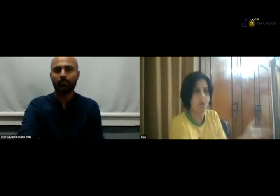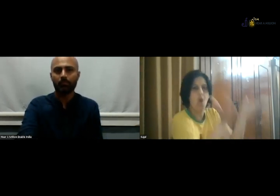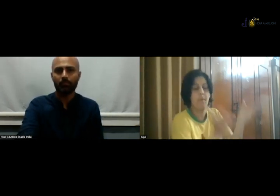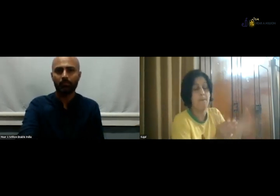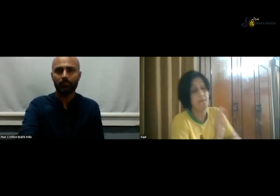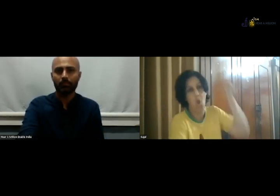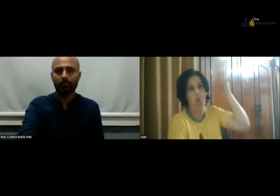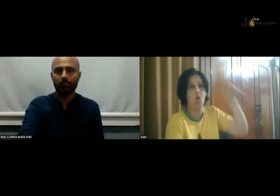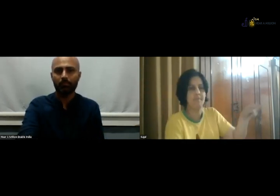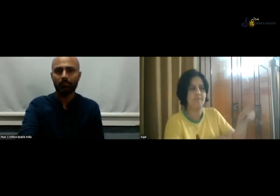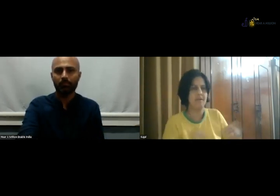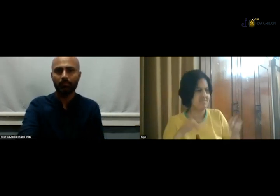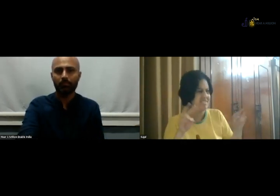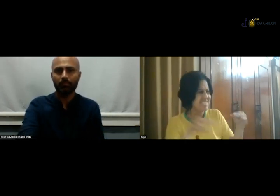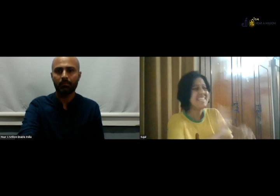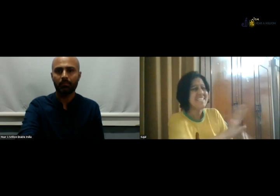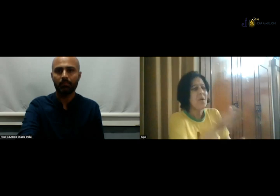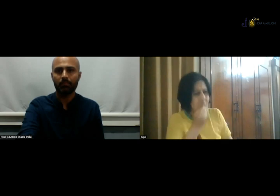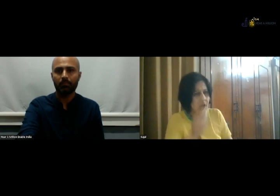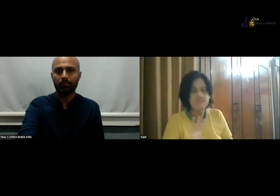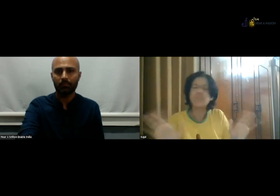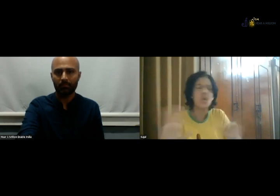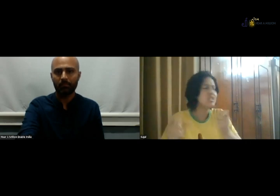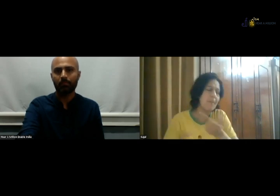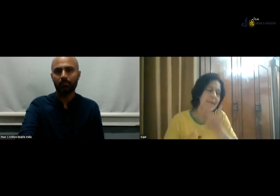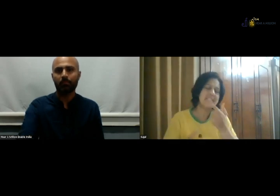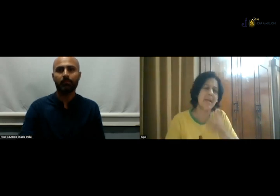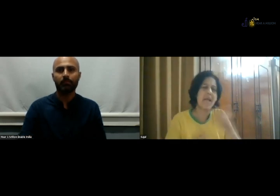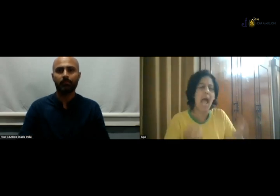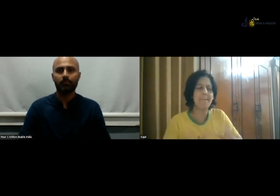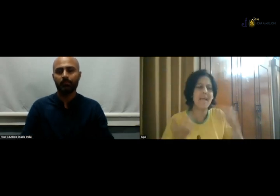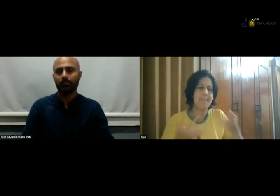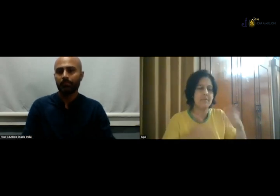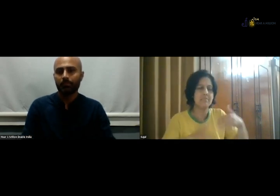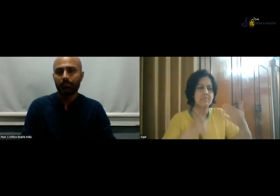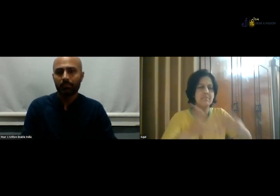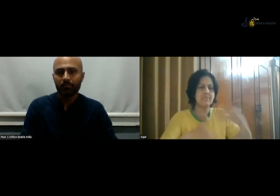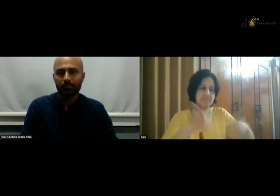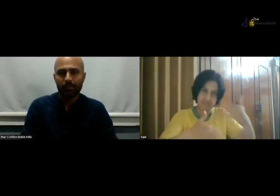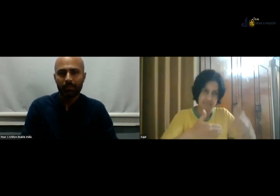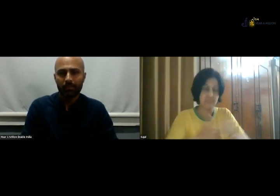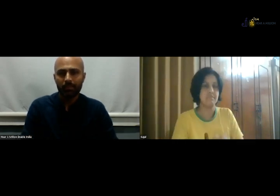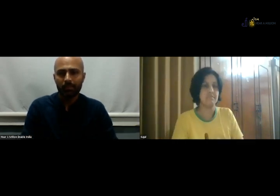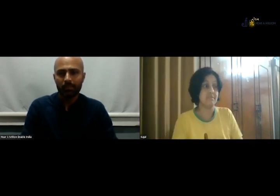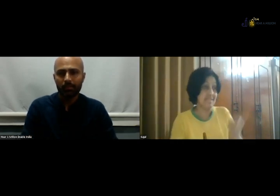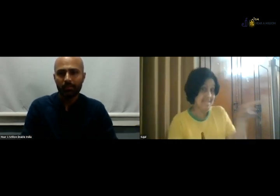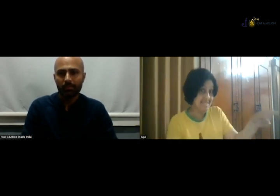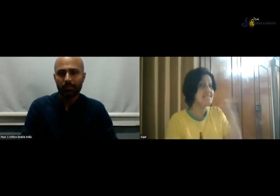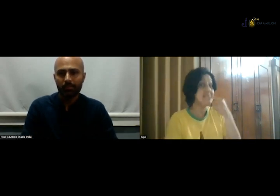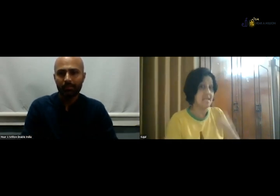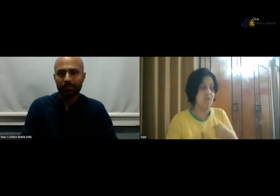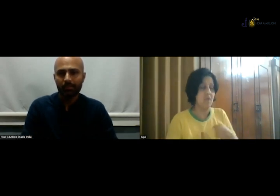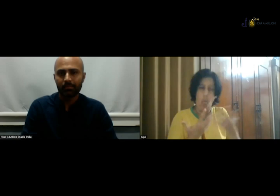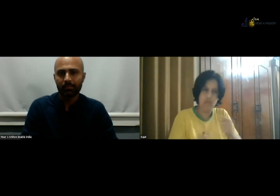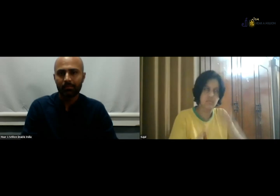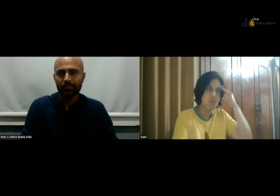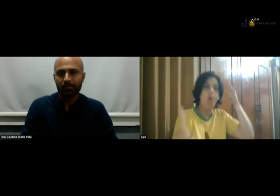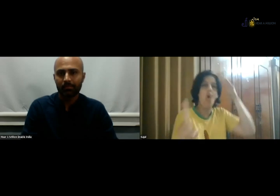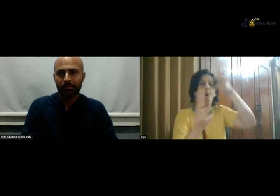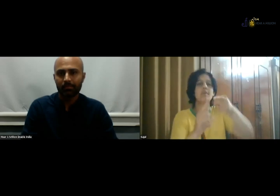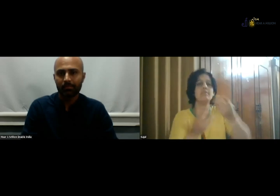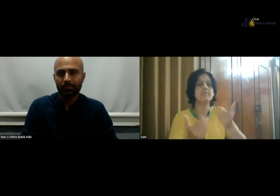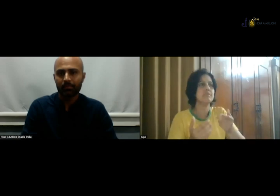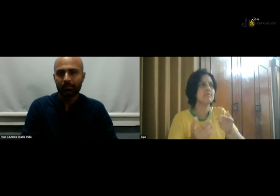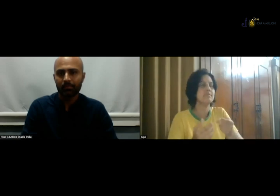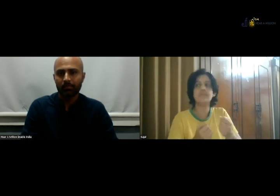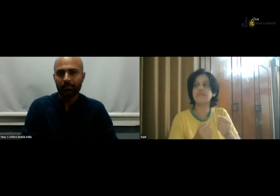so hard, and she always supported other people. So I told them that she's always been happy and smiling.